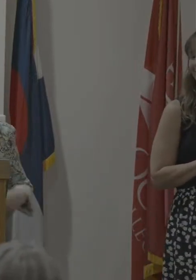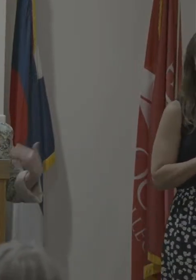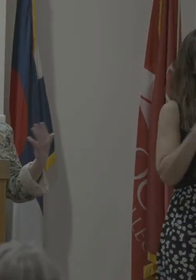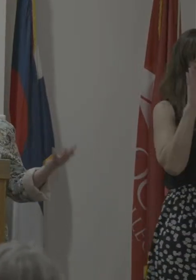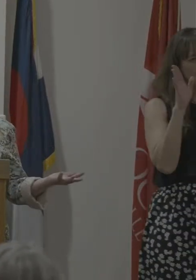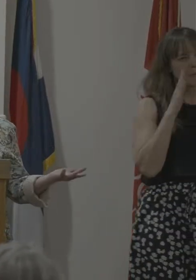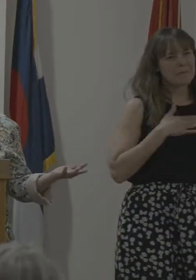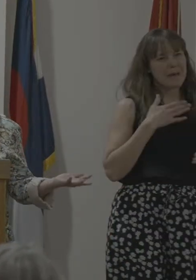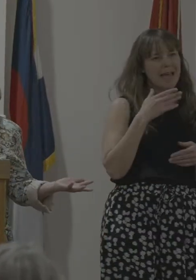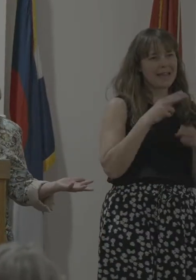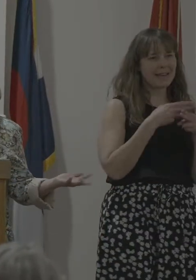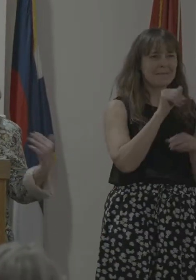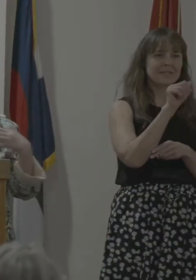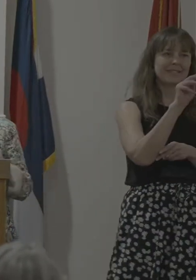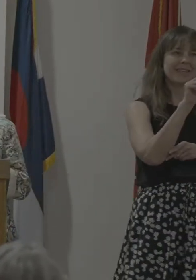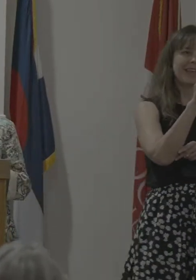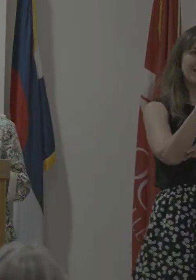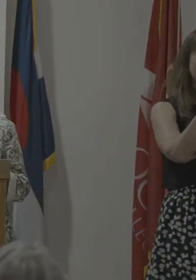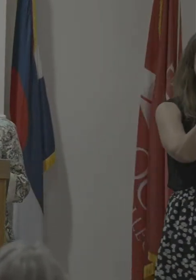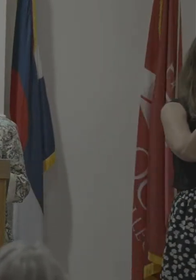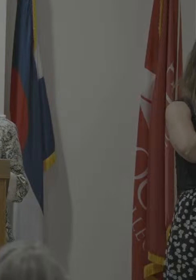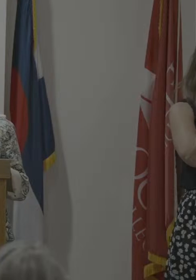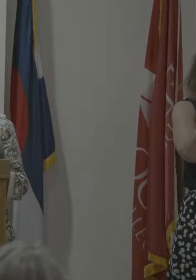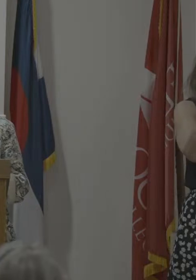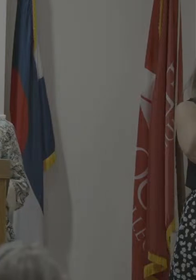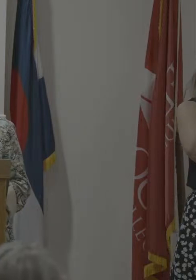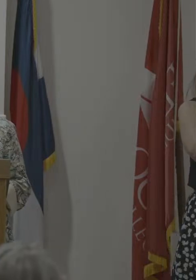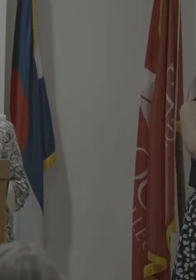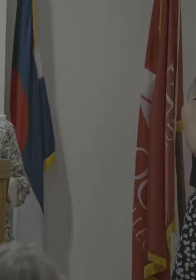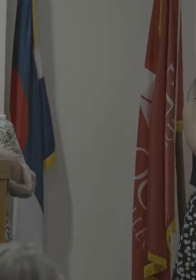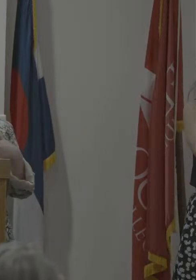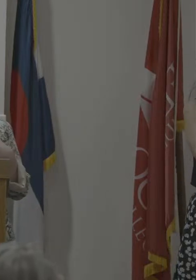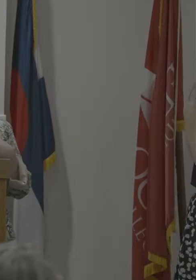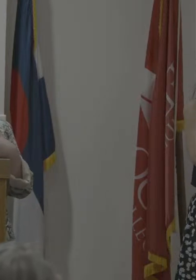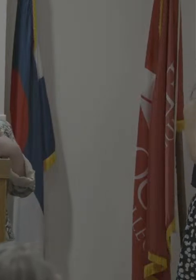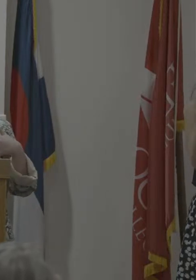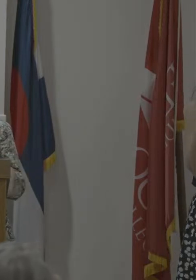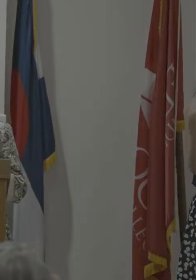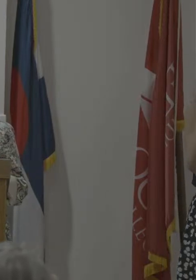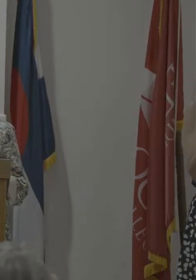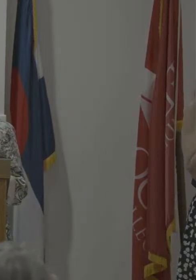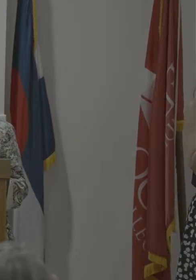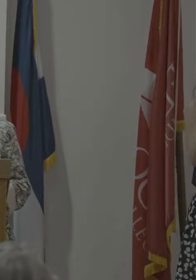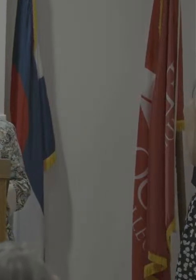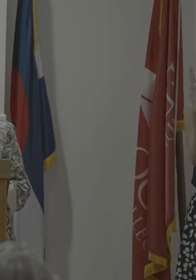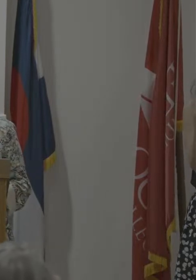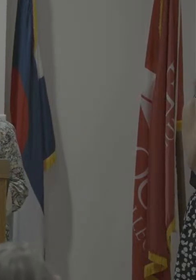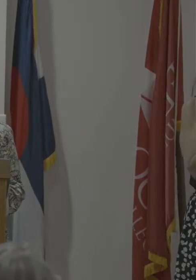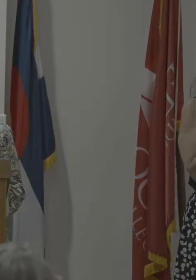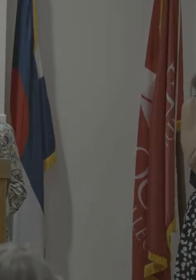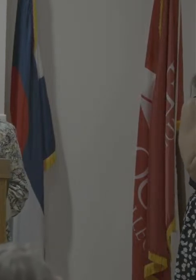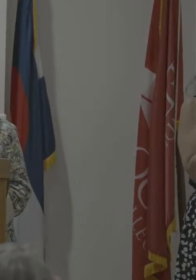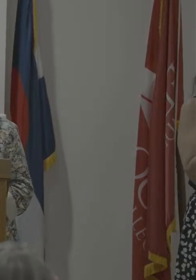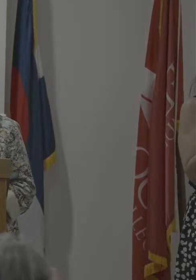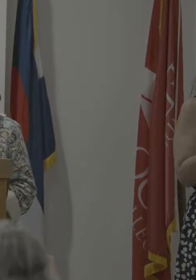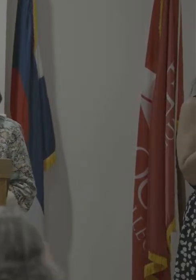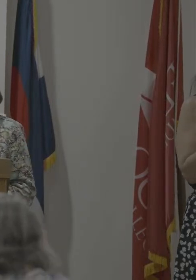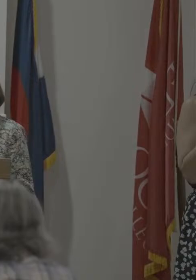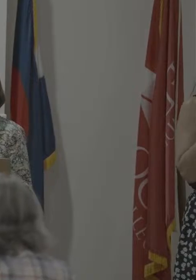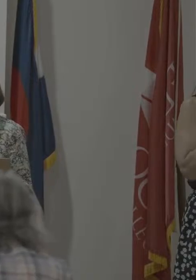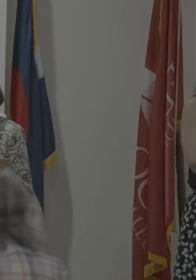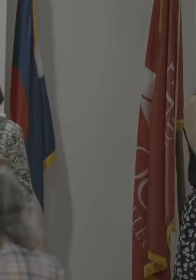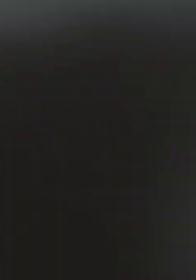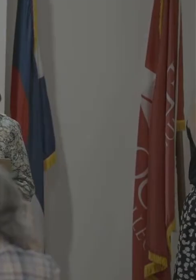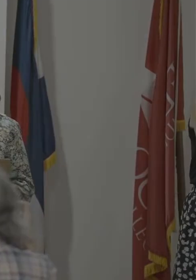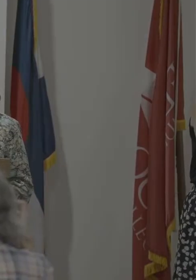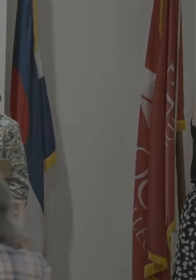Hello, my name's Andrea Johnson. Wow, this has been a very crazy years. I started in